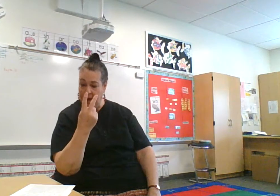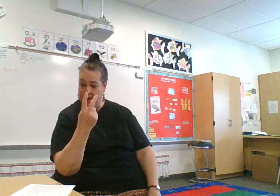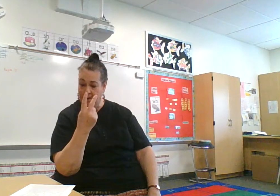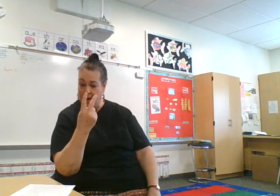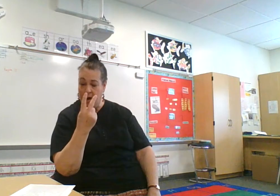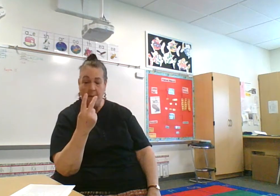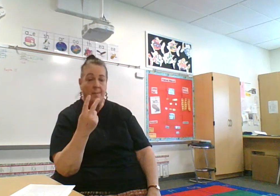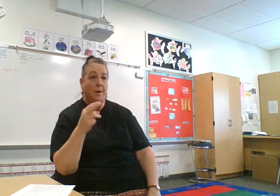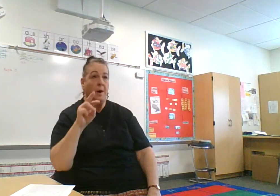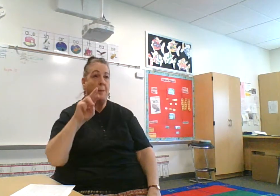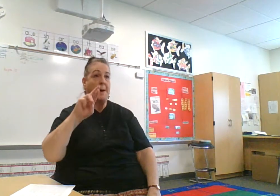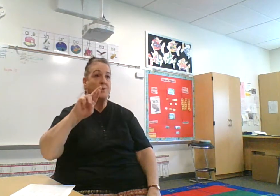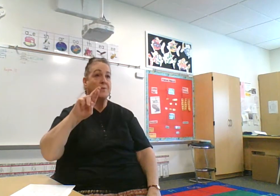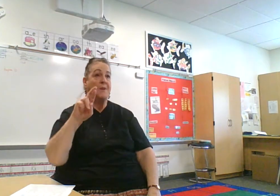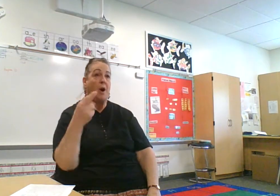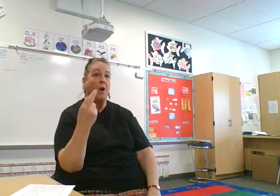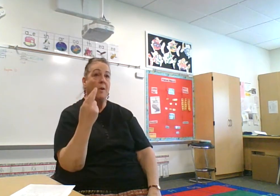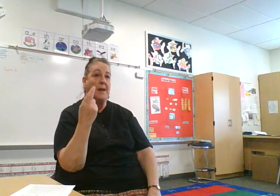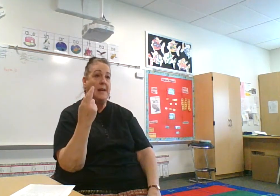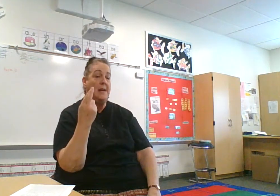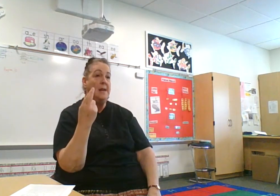And apostrophe RE,